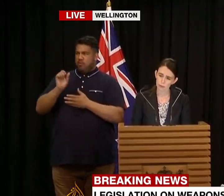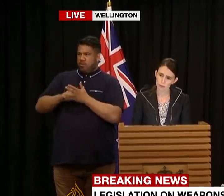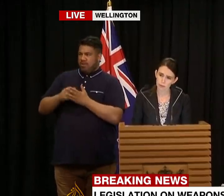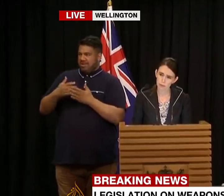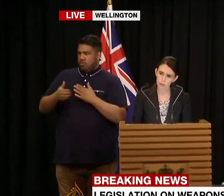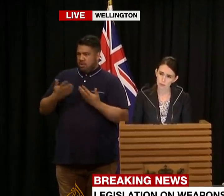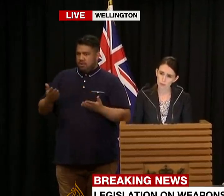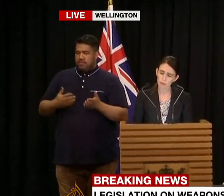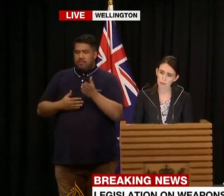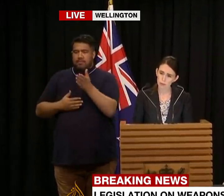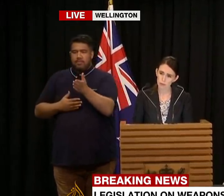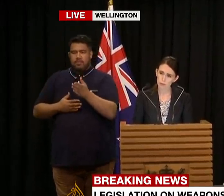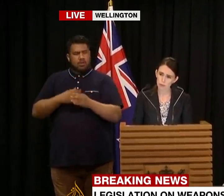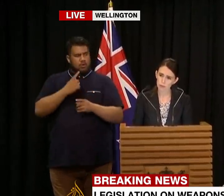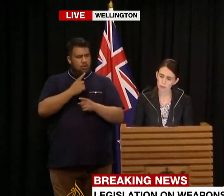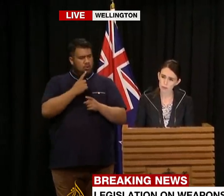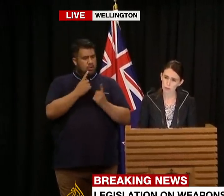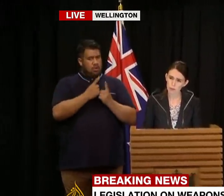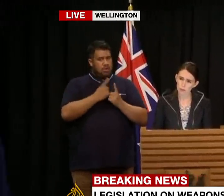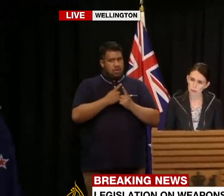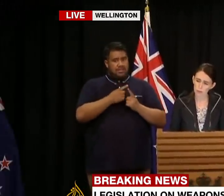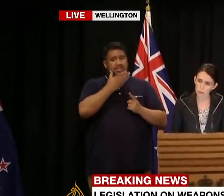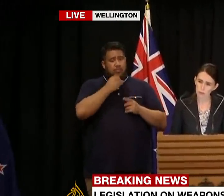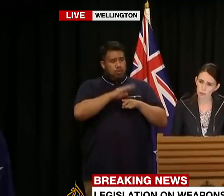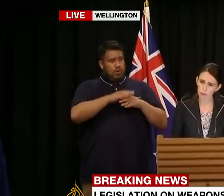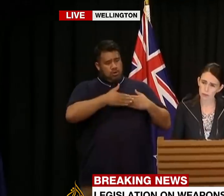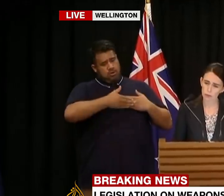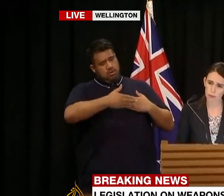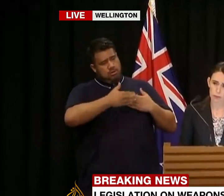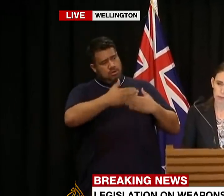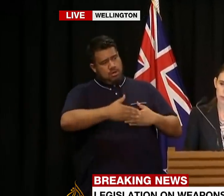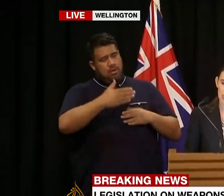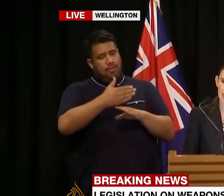happening to that e-classification in this interim period? Are police going to